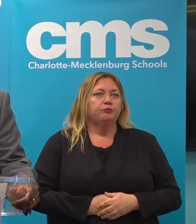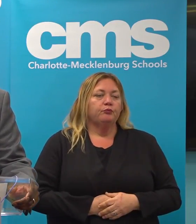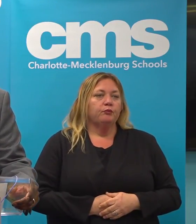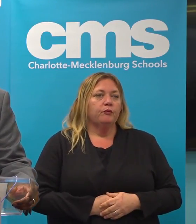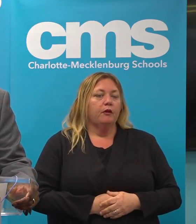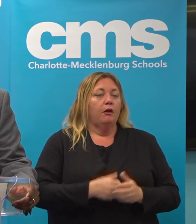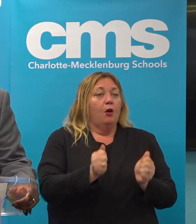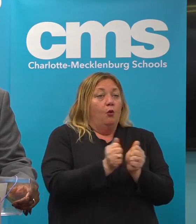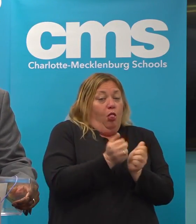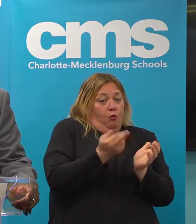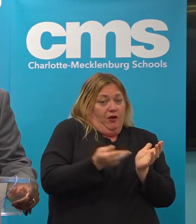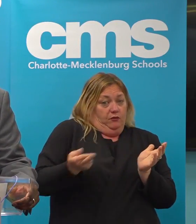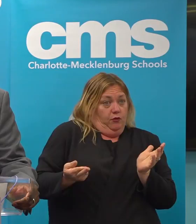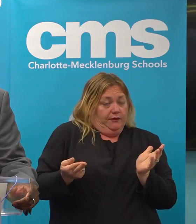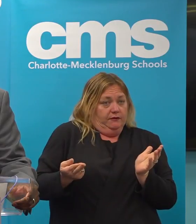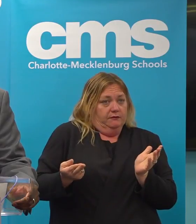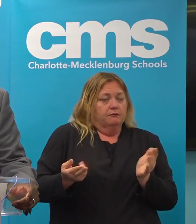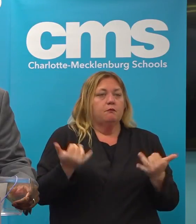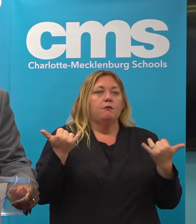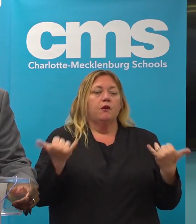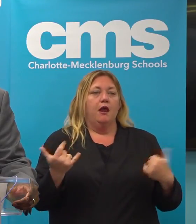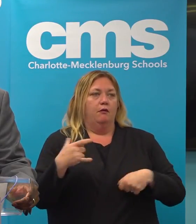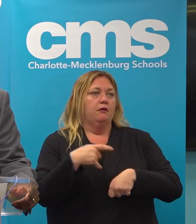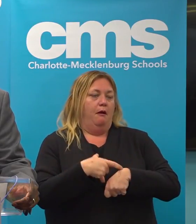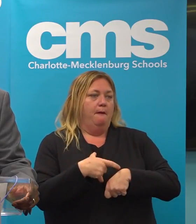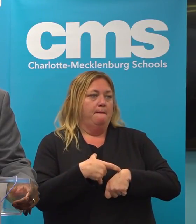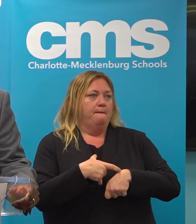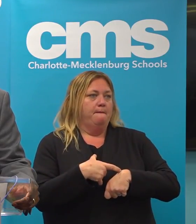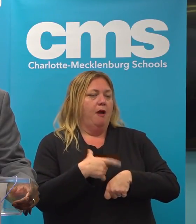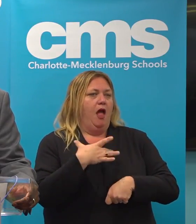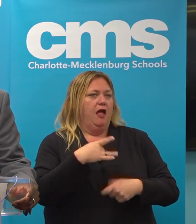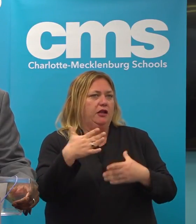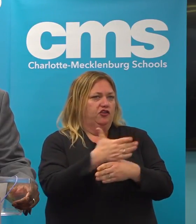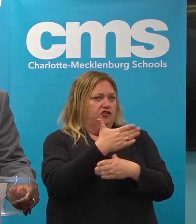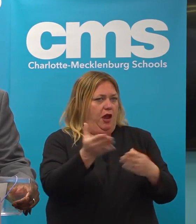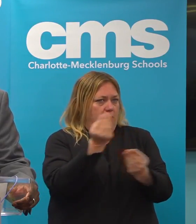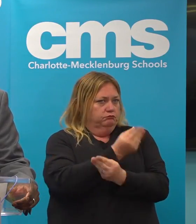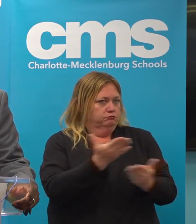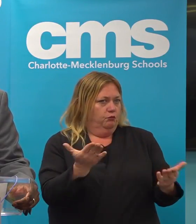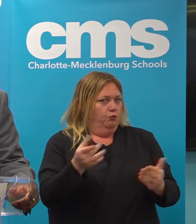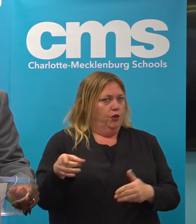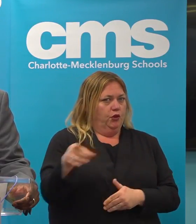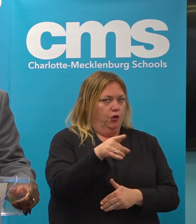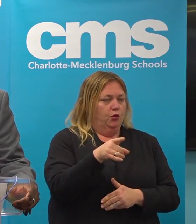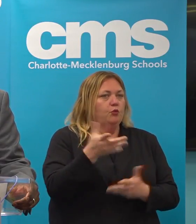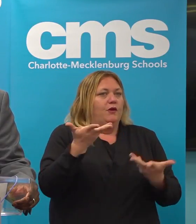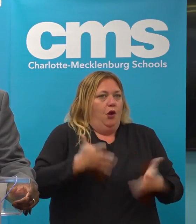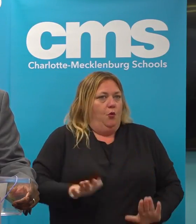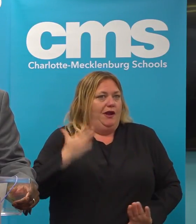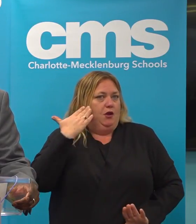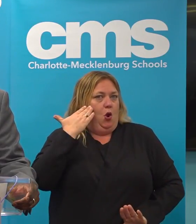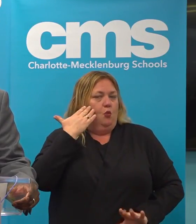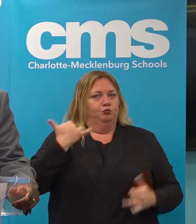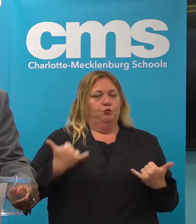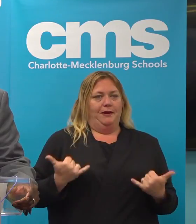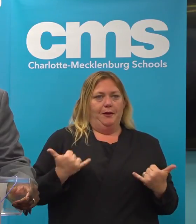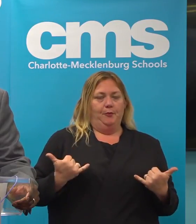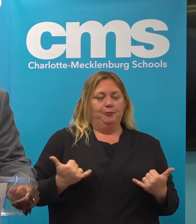Regarding resources, at this time, I'd like to share with you what we know at this moment.